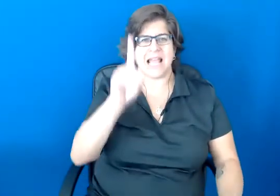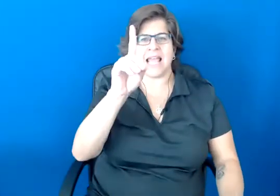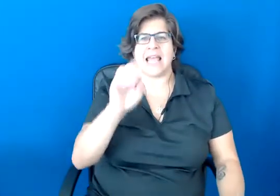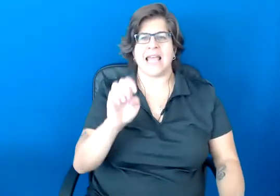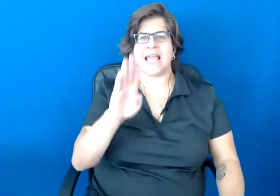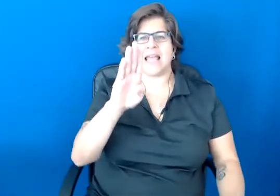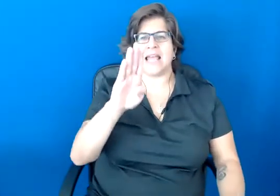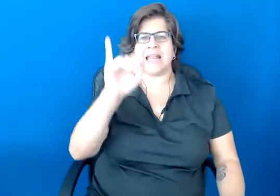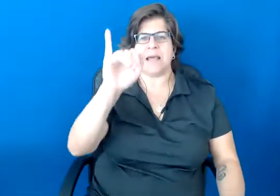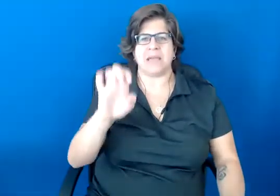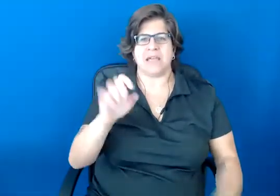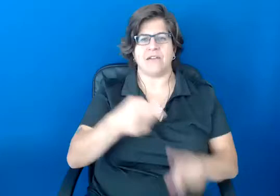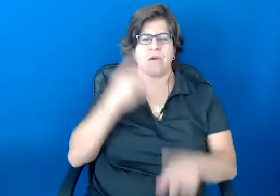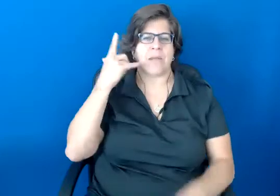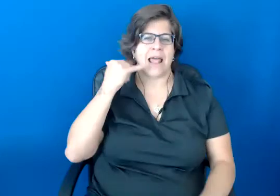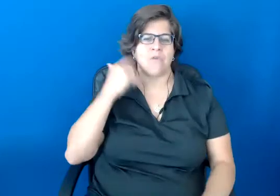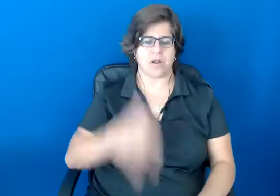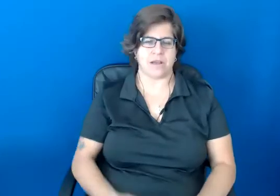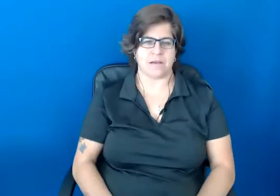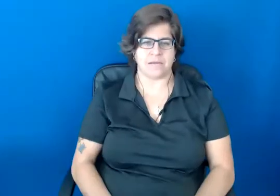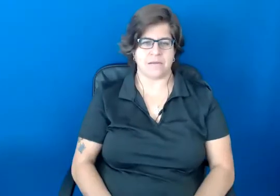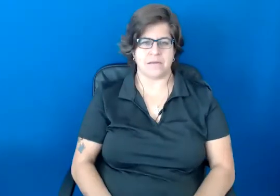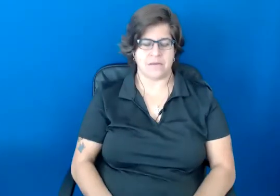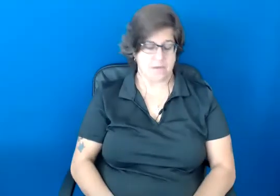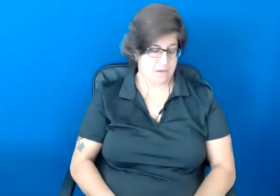Debbie from California.